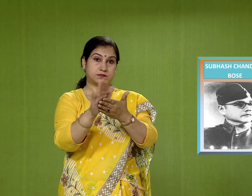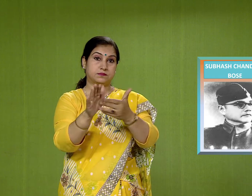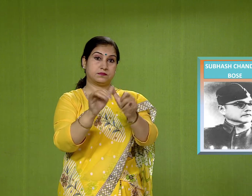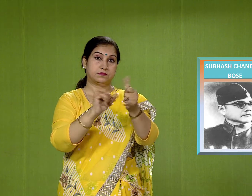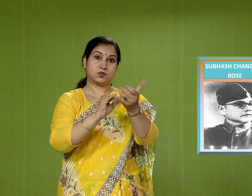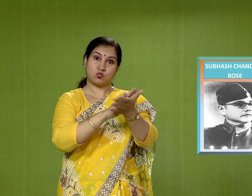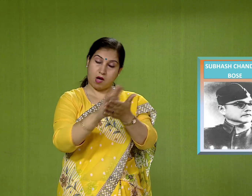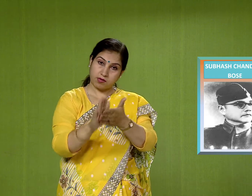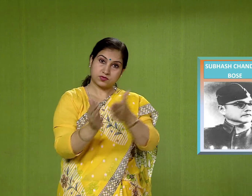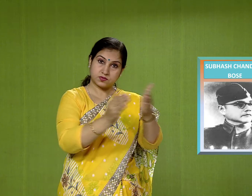Bose.